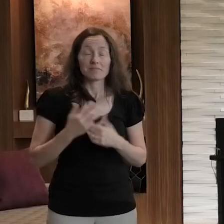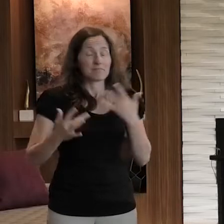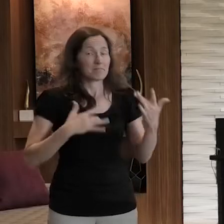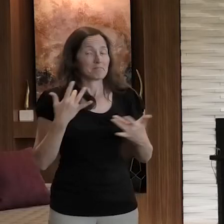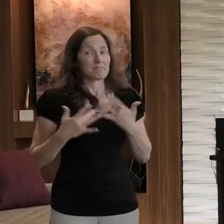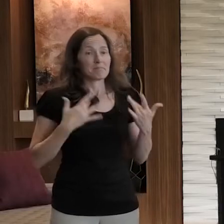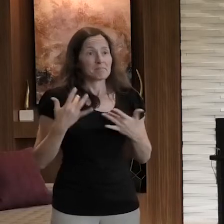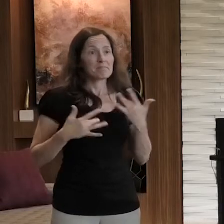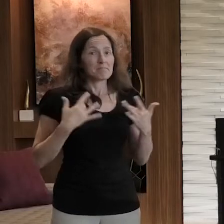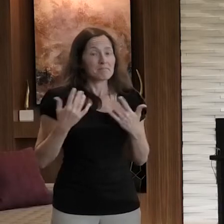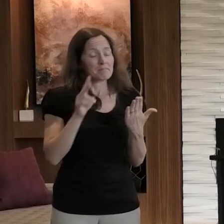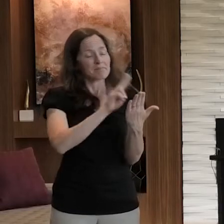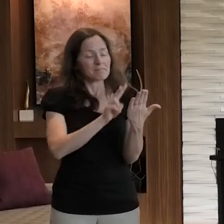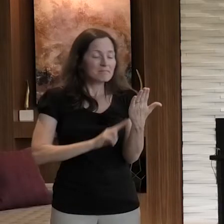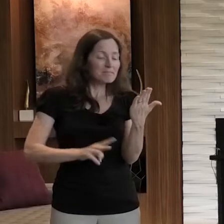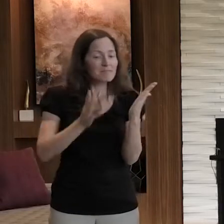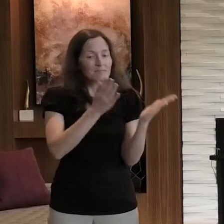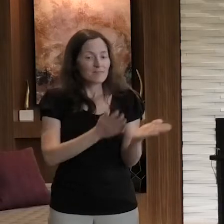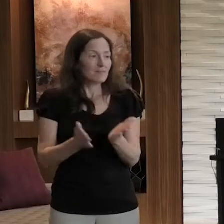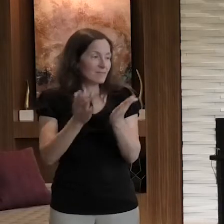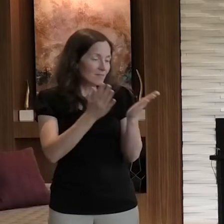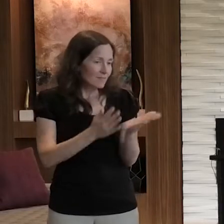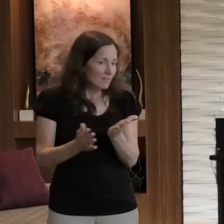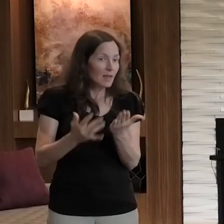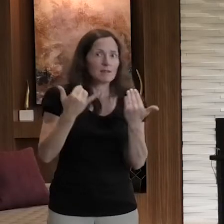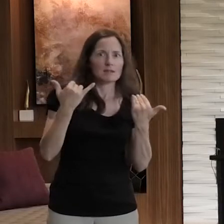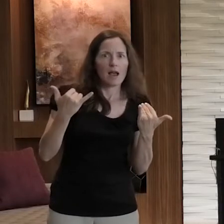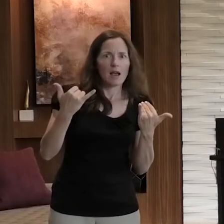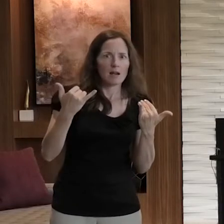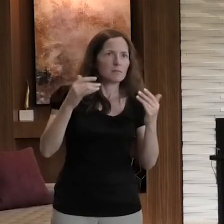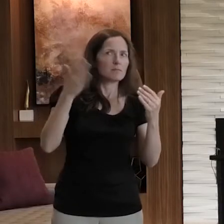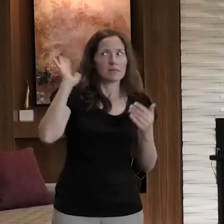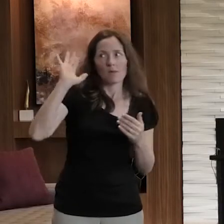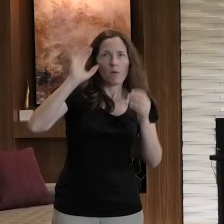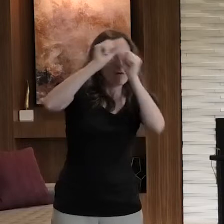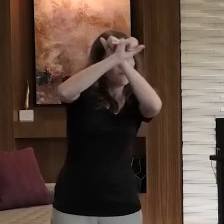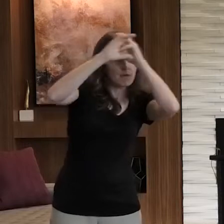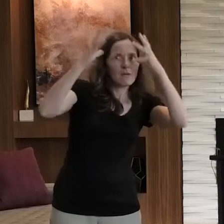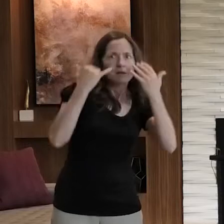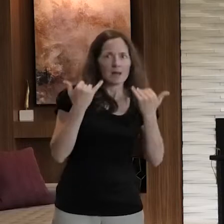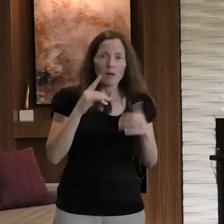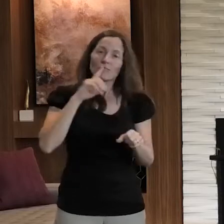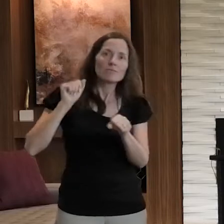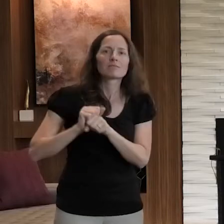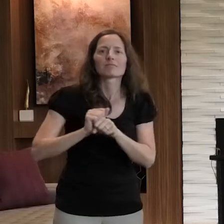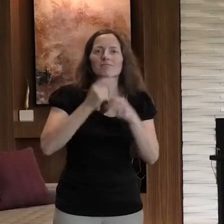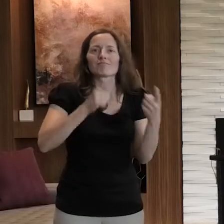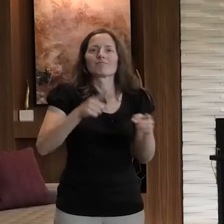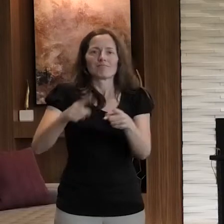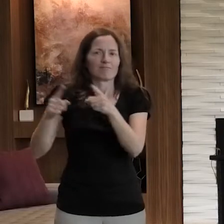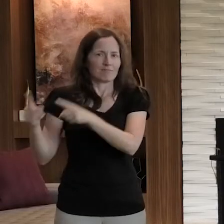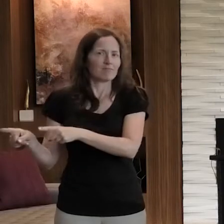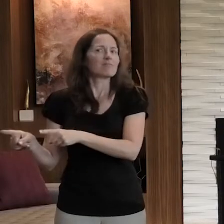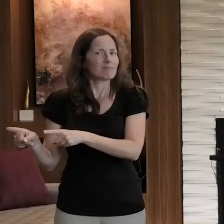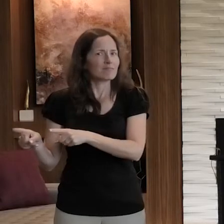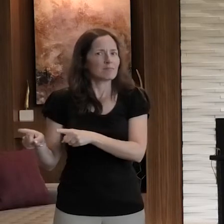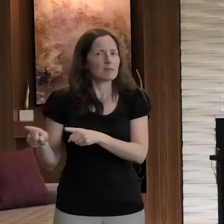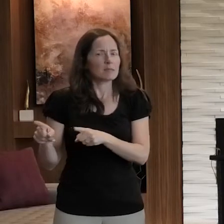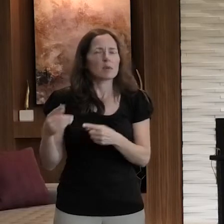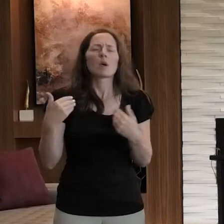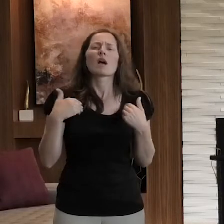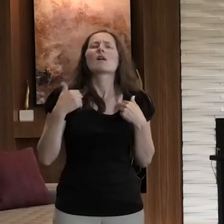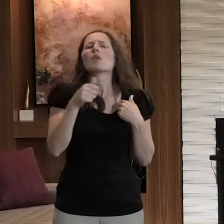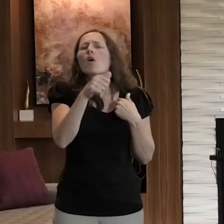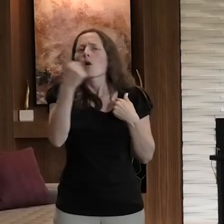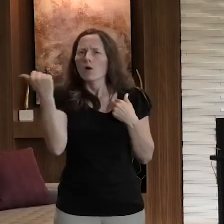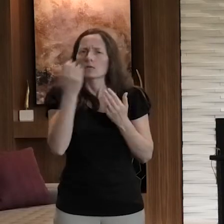exciting to see the plan take shape. It's one of the affordable housing components of the Downtown Affordable